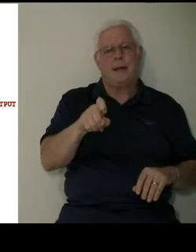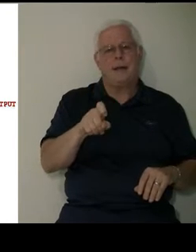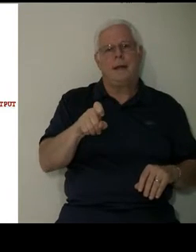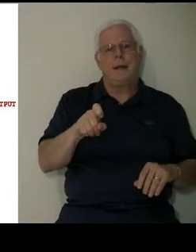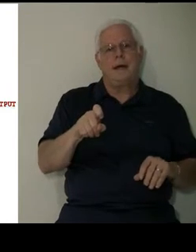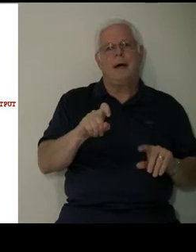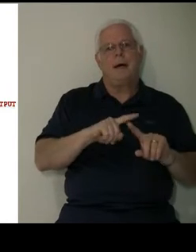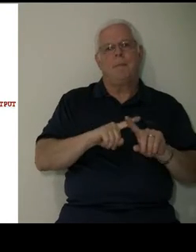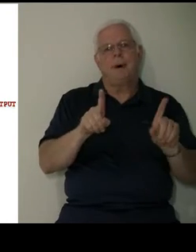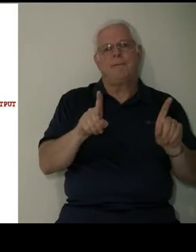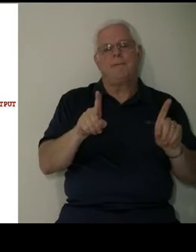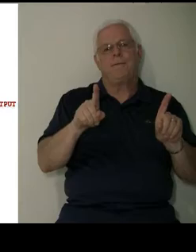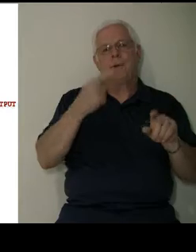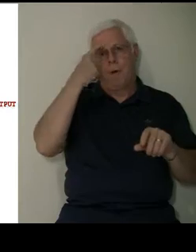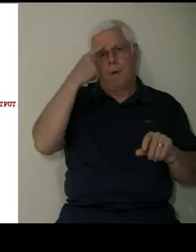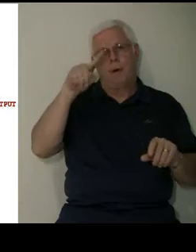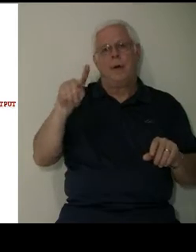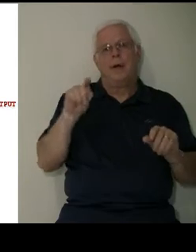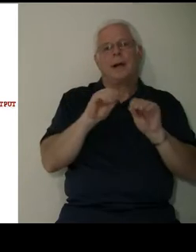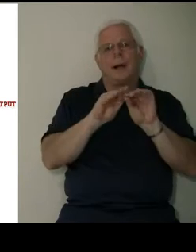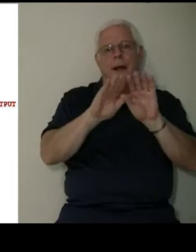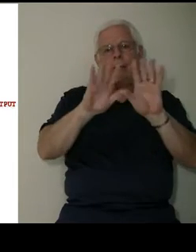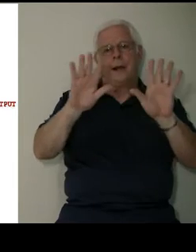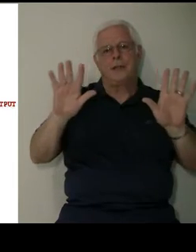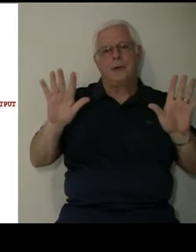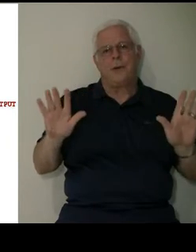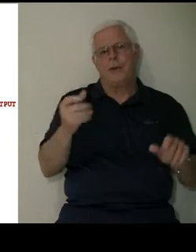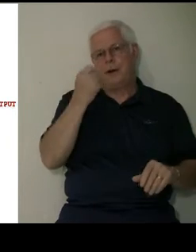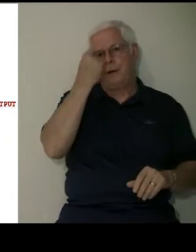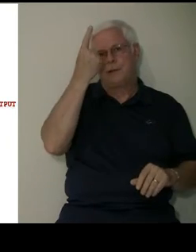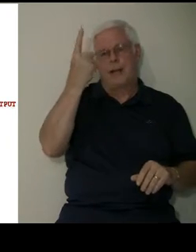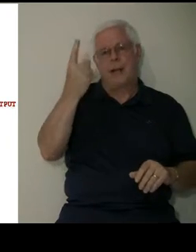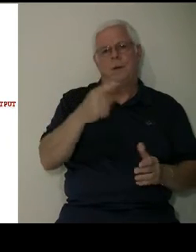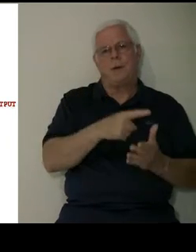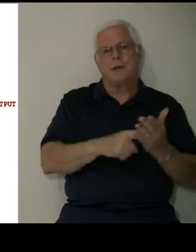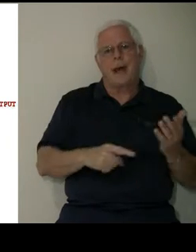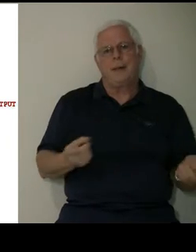needed, but for clarity, so you can understand what's happening.